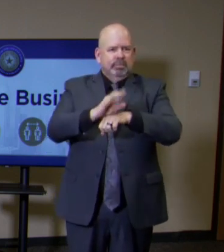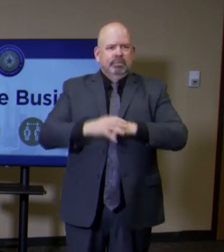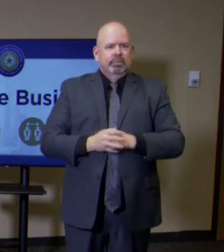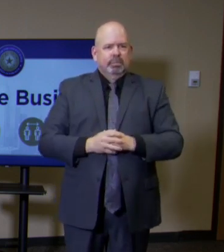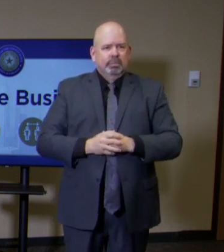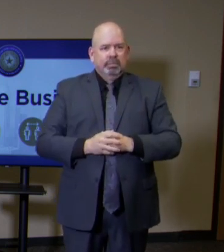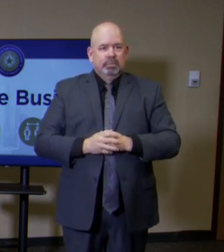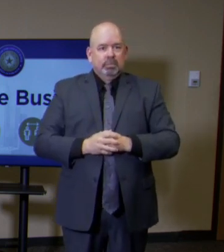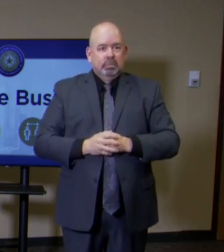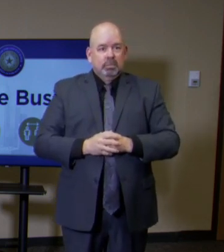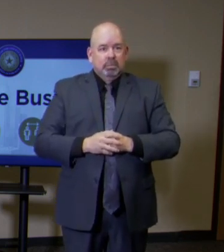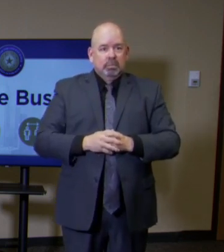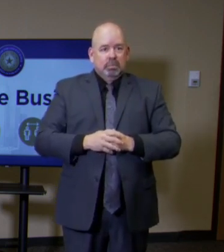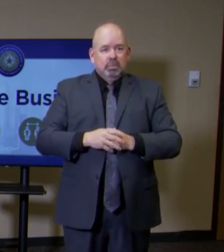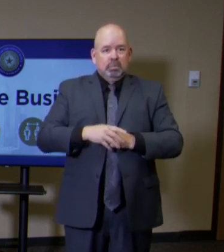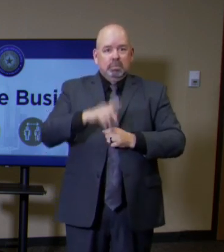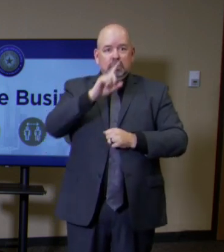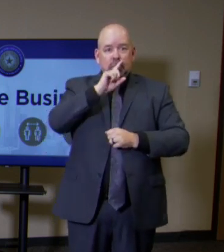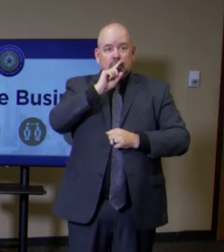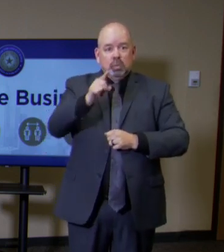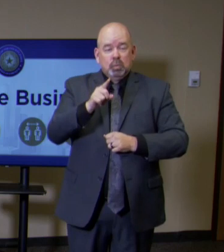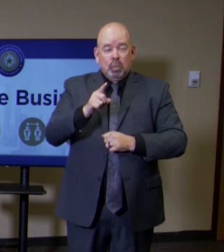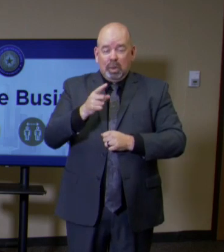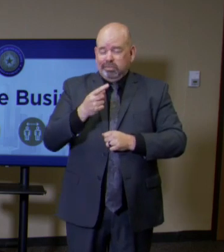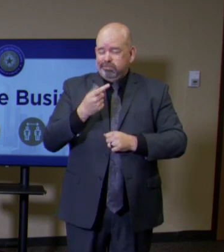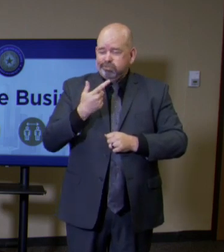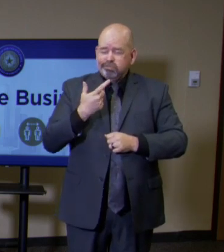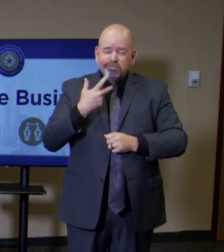that the governor didn't actually want